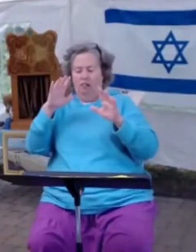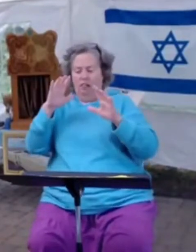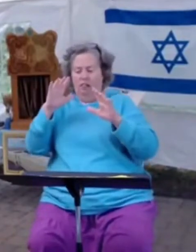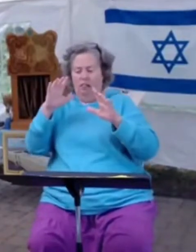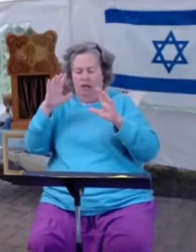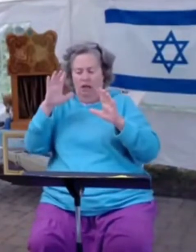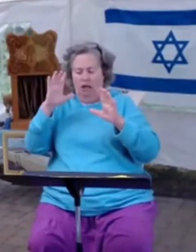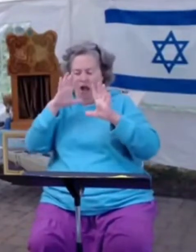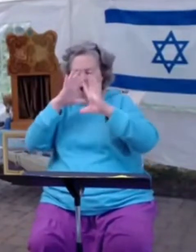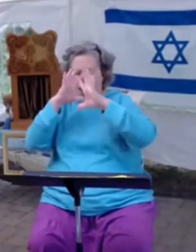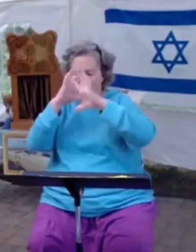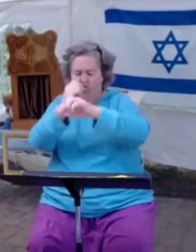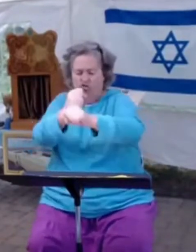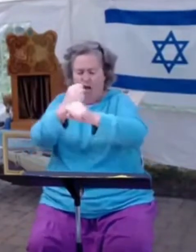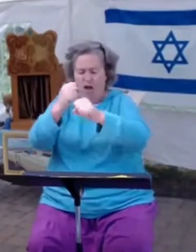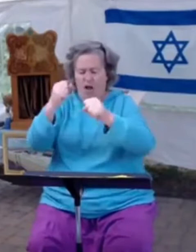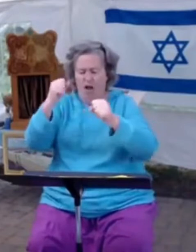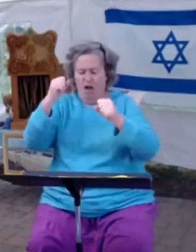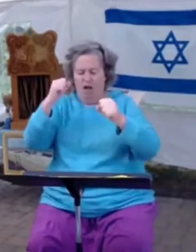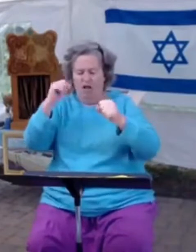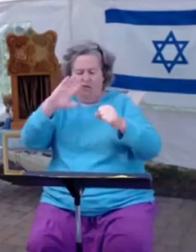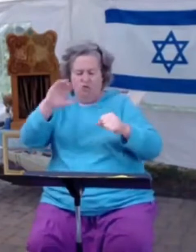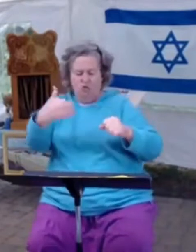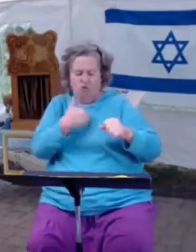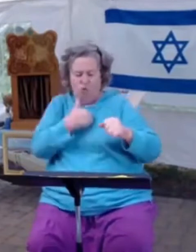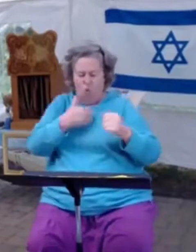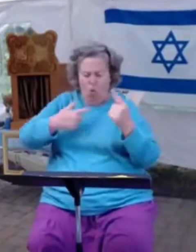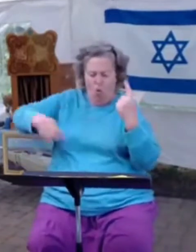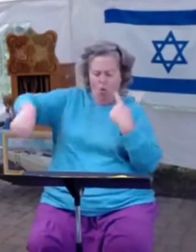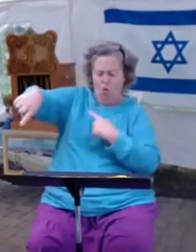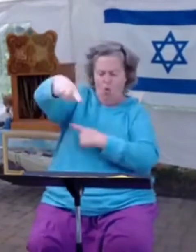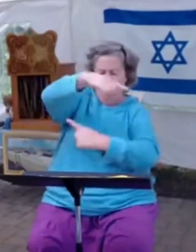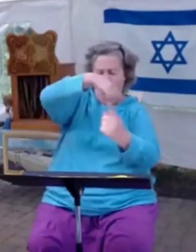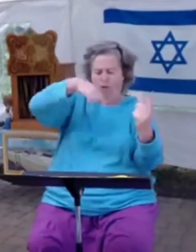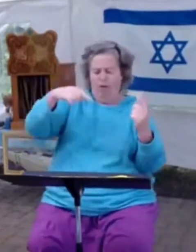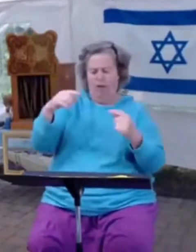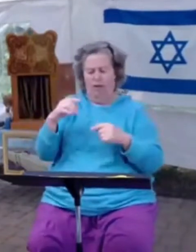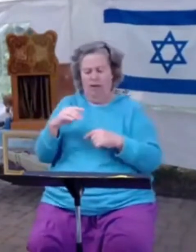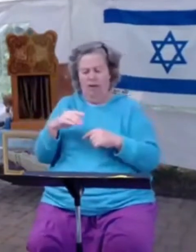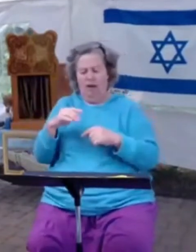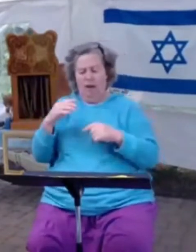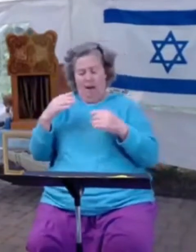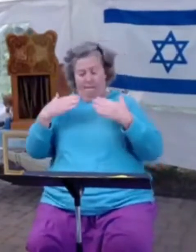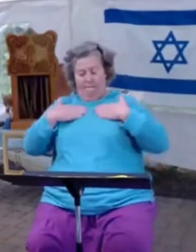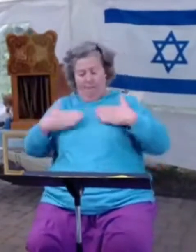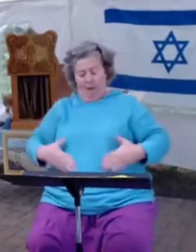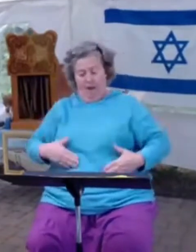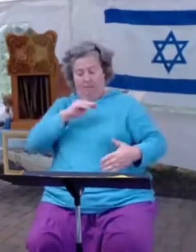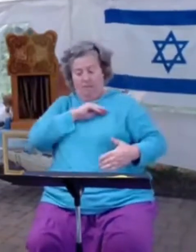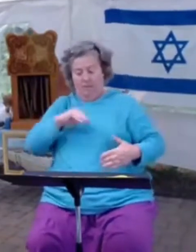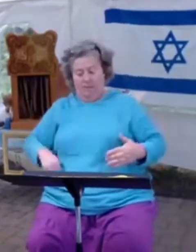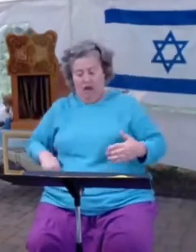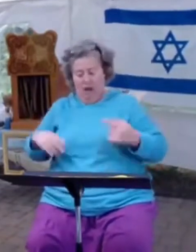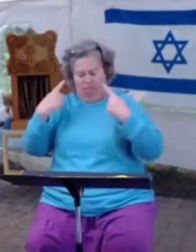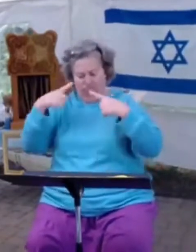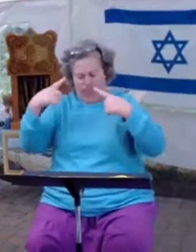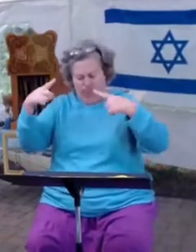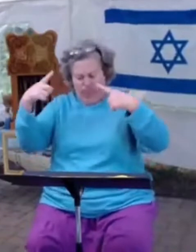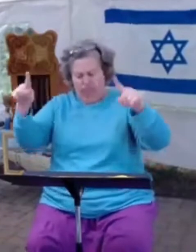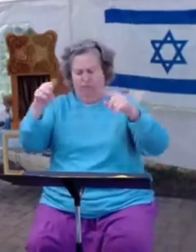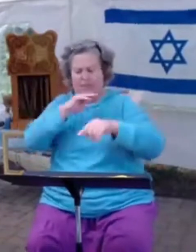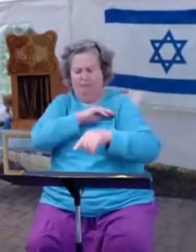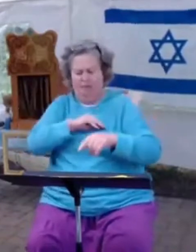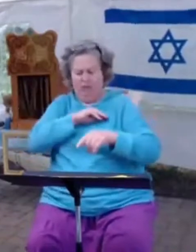lifestyle, alternative lifestyles. People didn't know about God, about food, about everything that the Torah